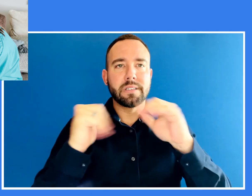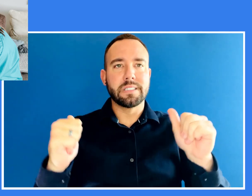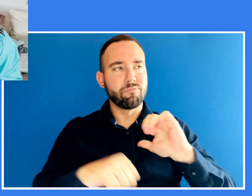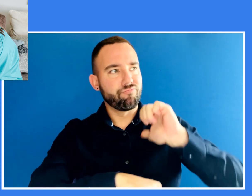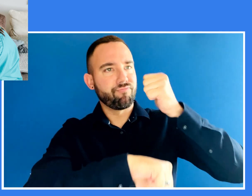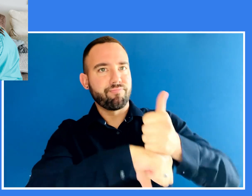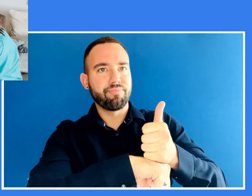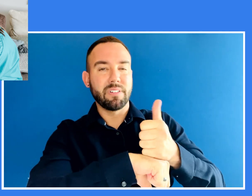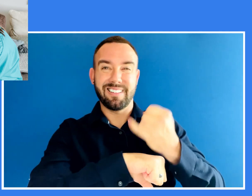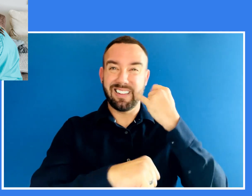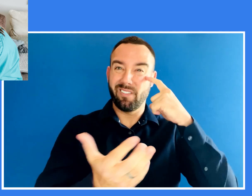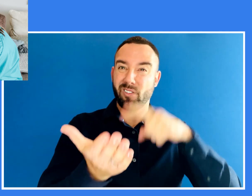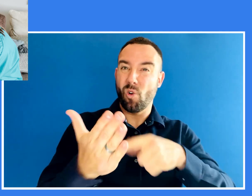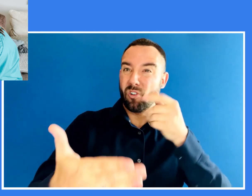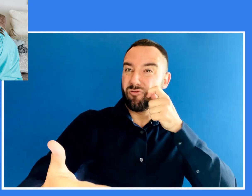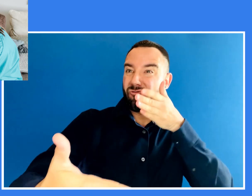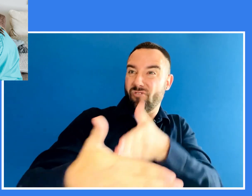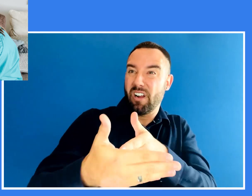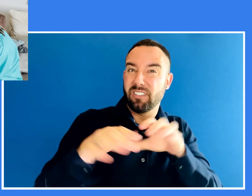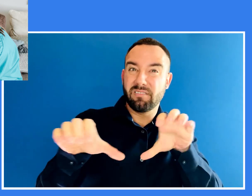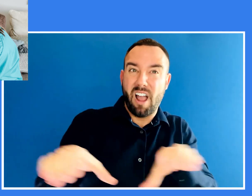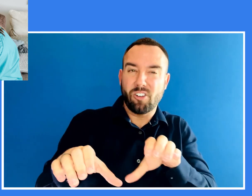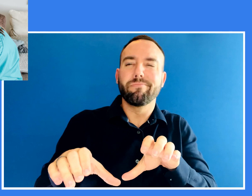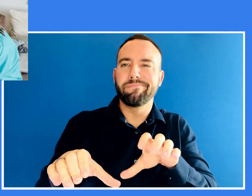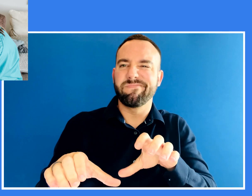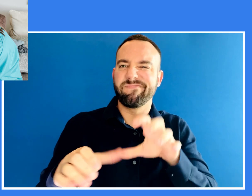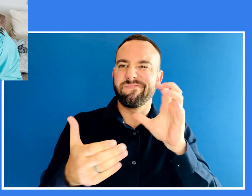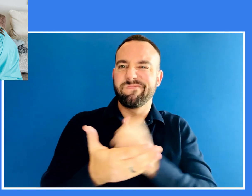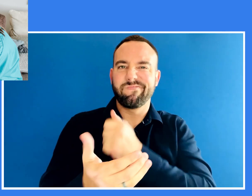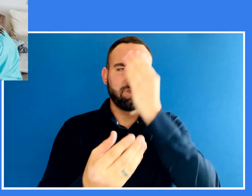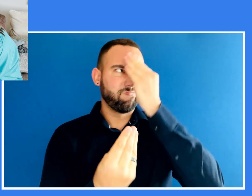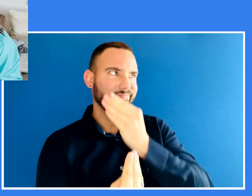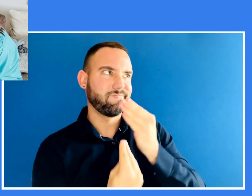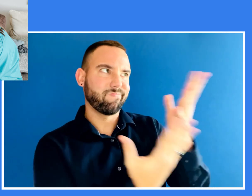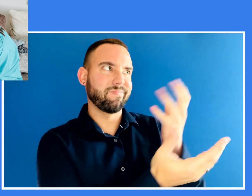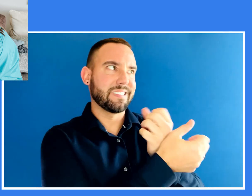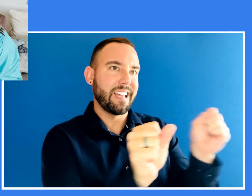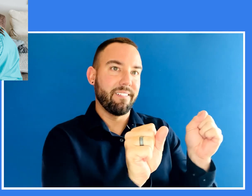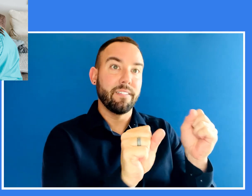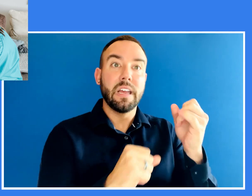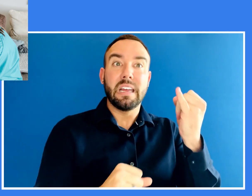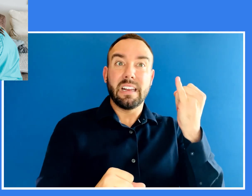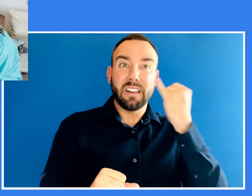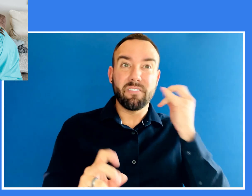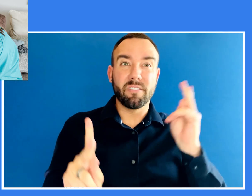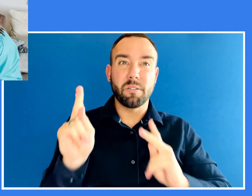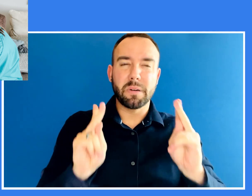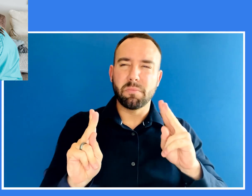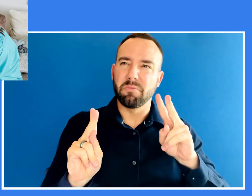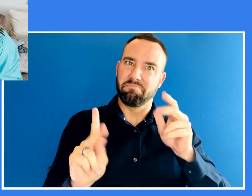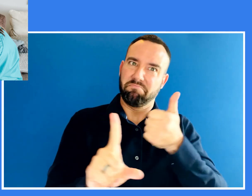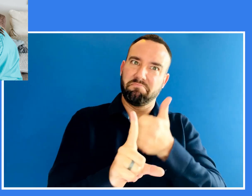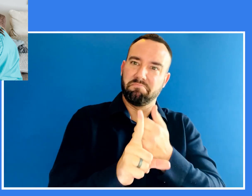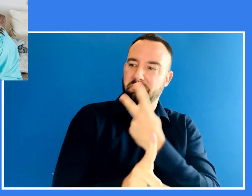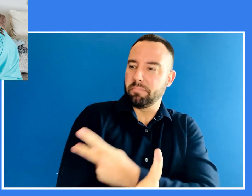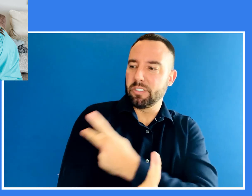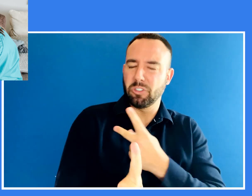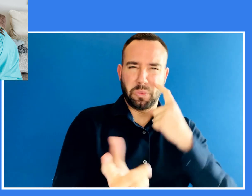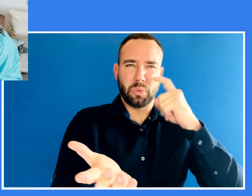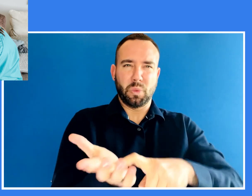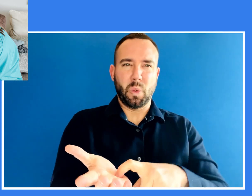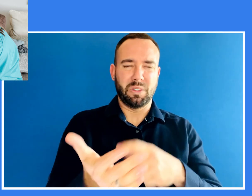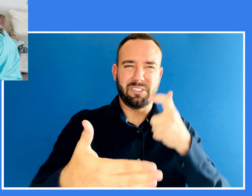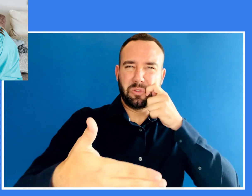respond to racist behavior and empower people with Sickle Cell Anemia to safely report concerns about prejudice or